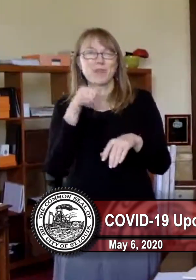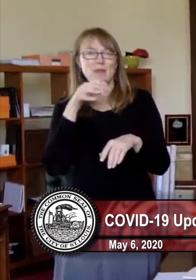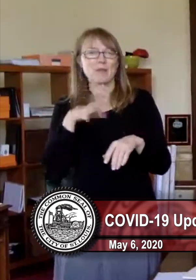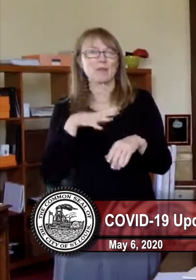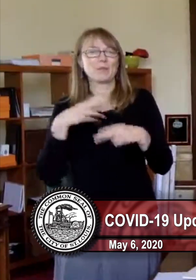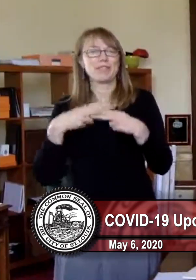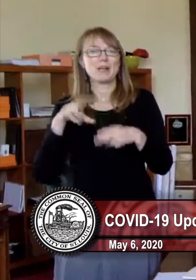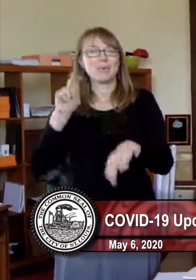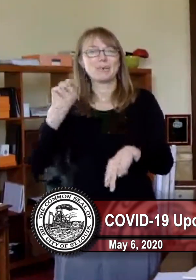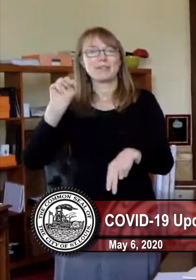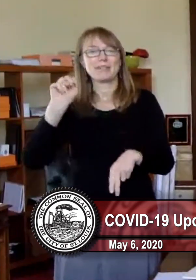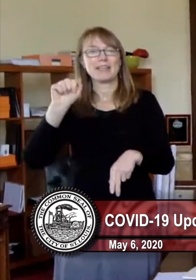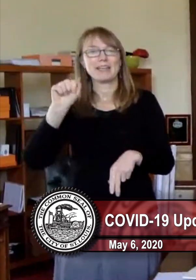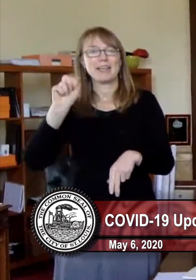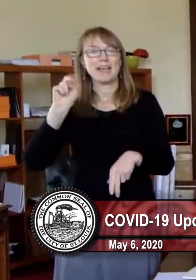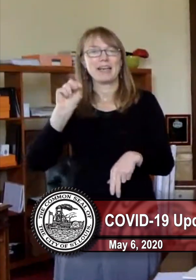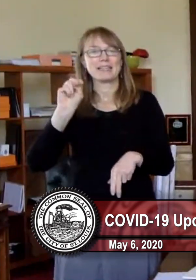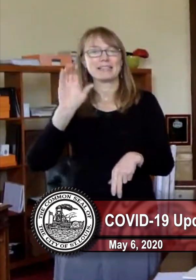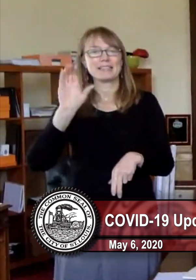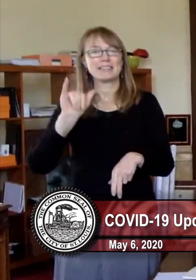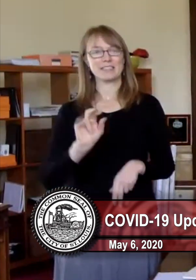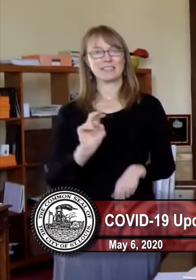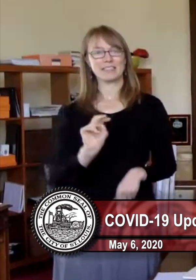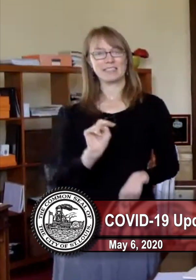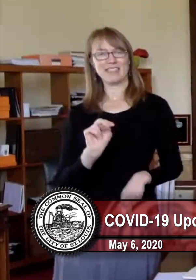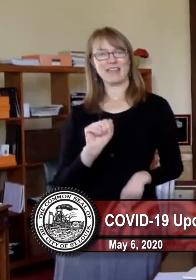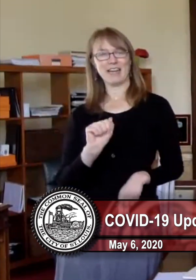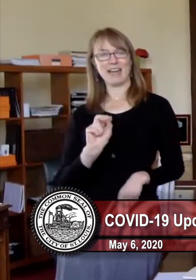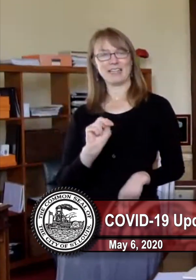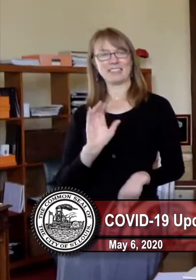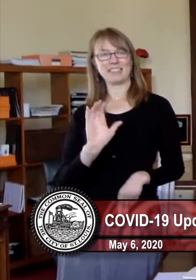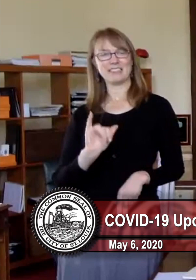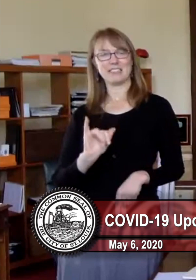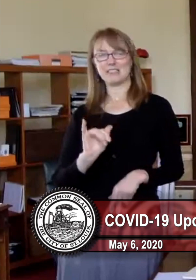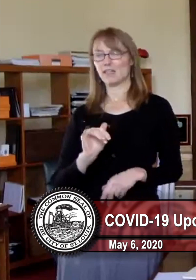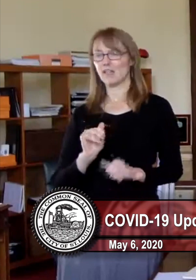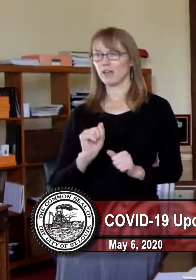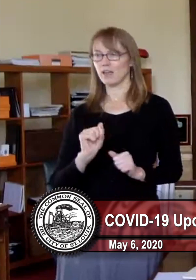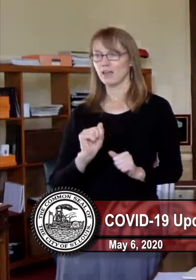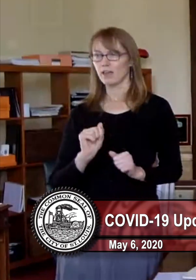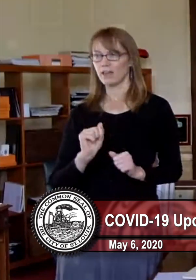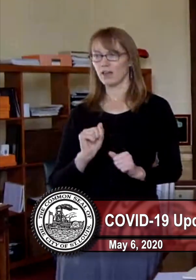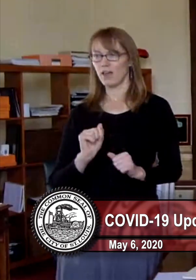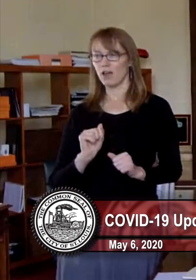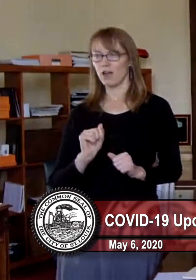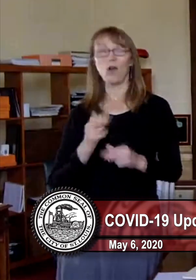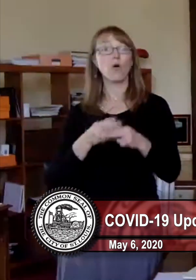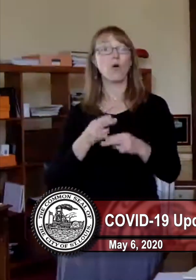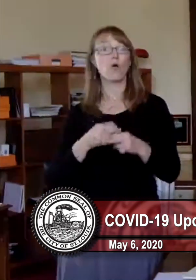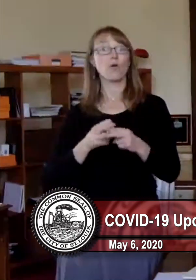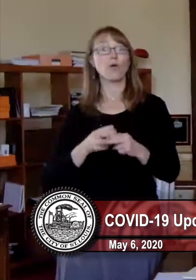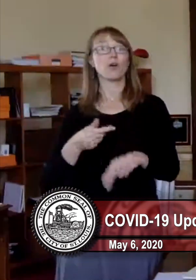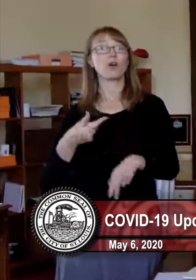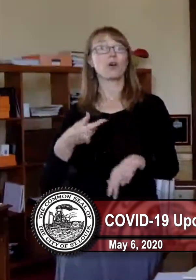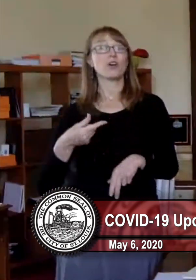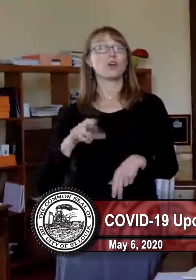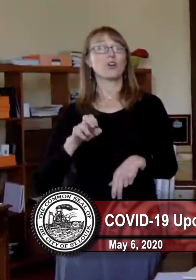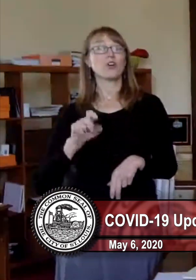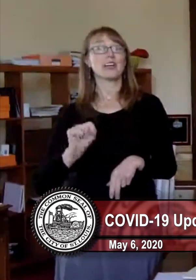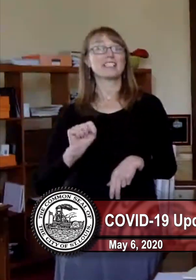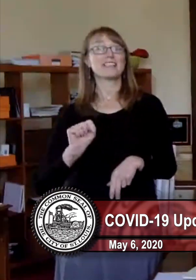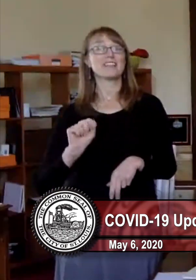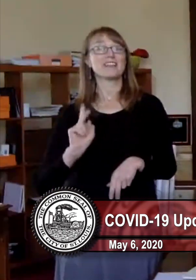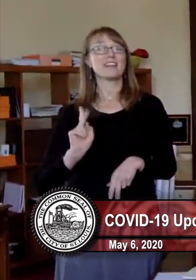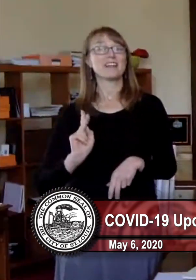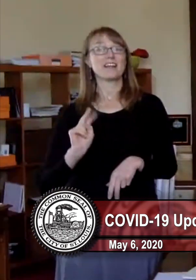Nancy. Jacob's going to find who it is. I can't think of it right off the top of my head. Great Knots. Great Knots, yes. They usually make bow ties